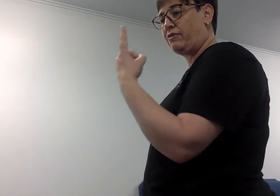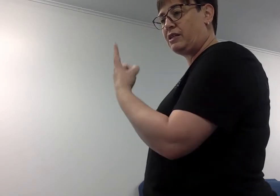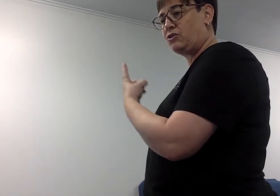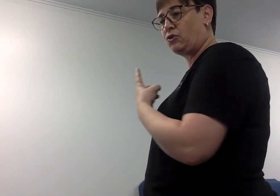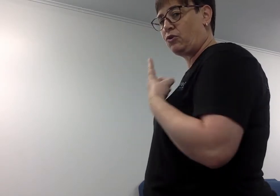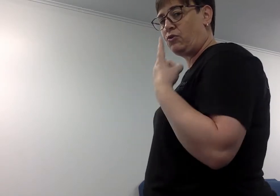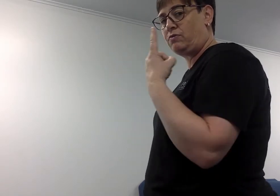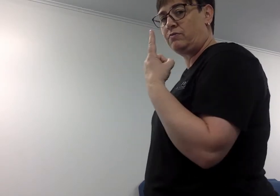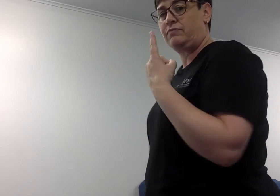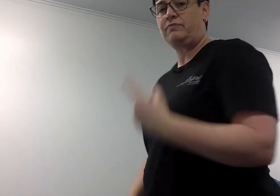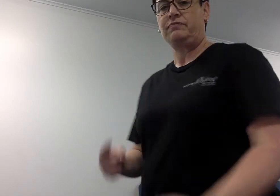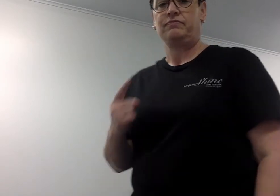in a circle.